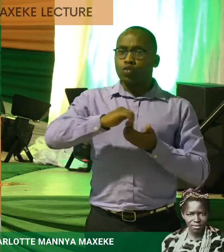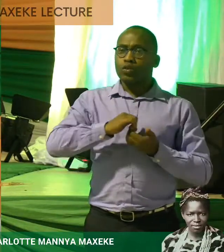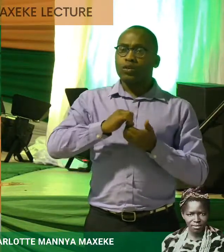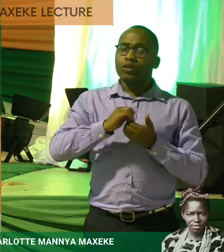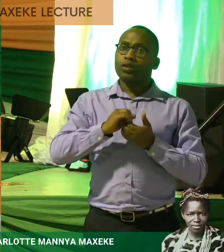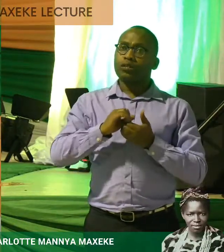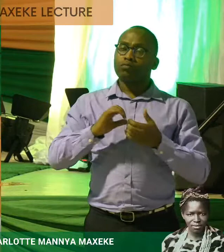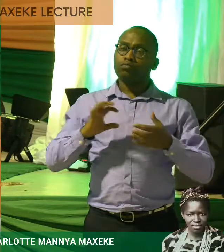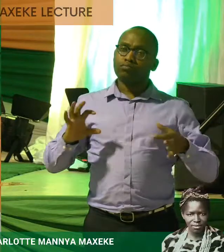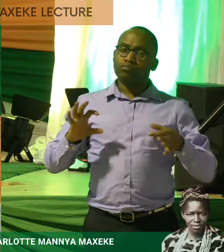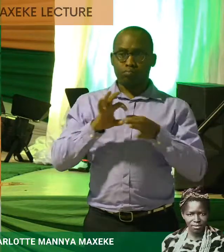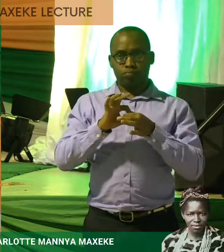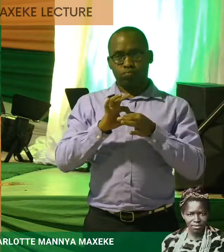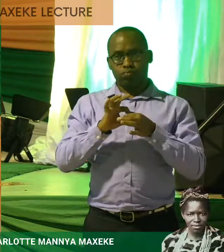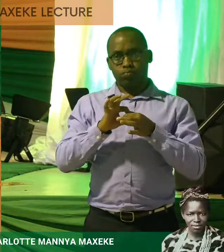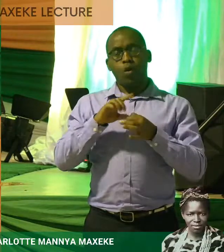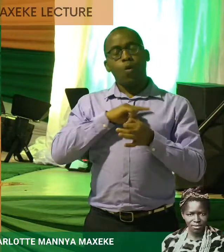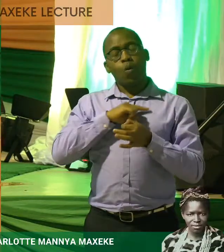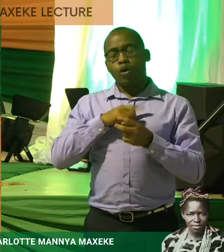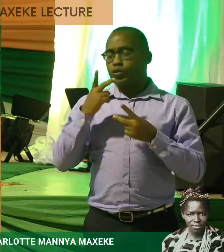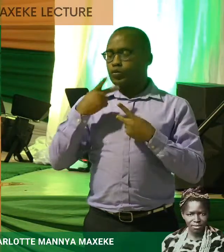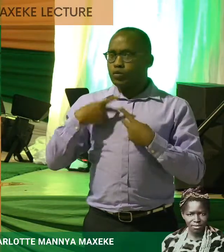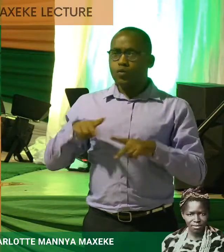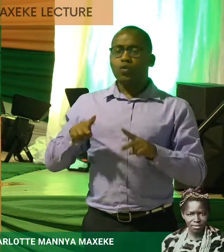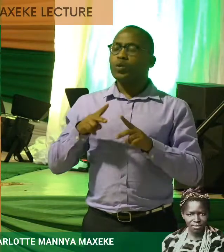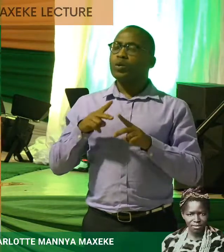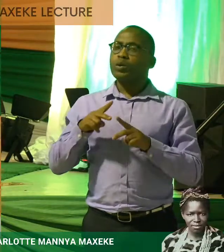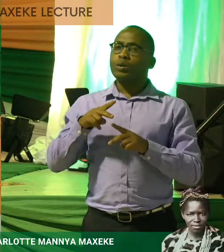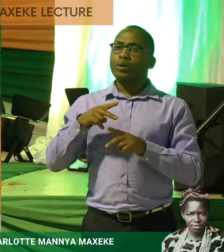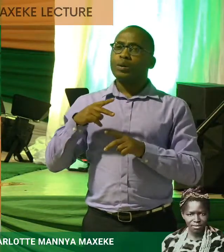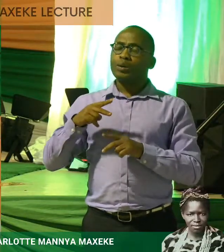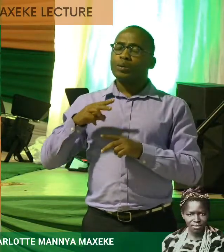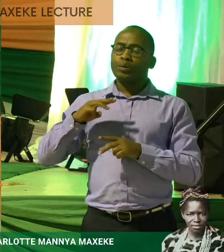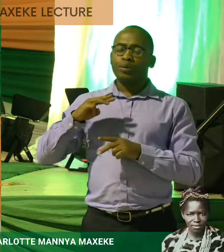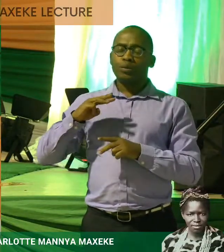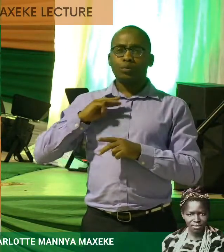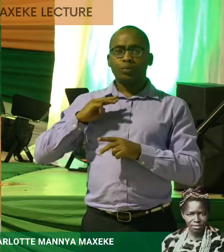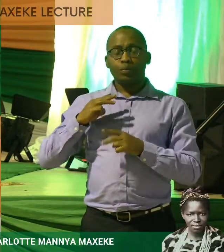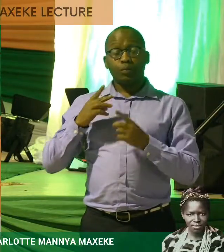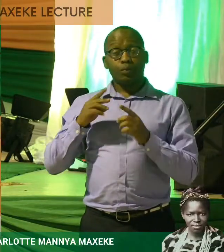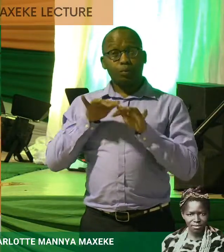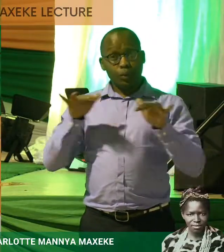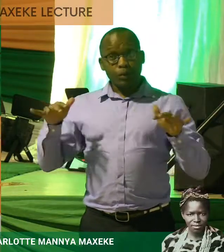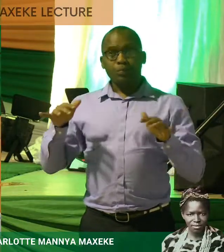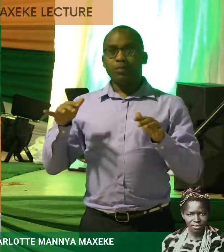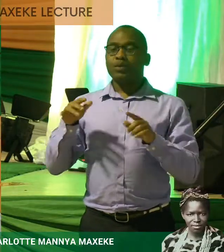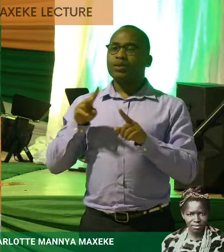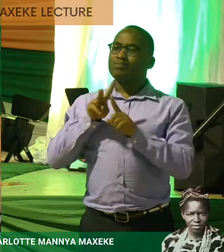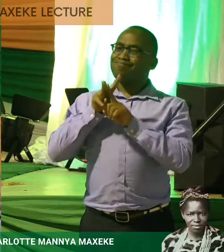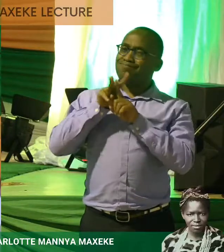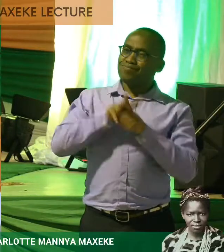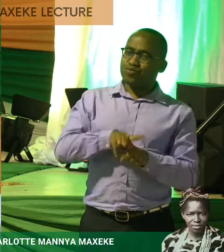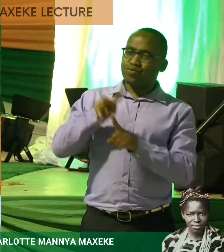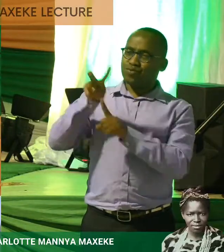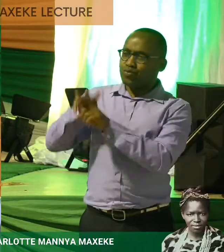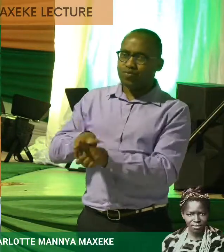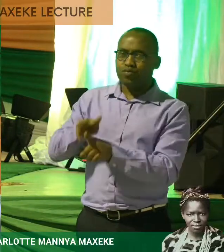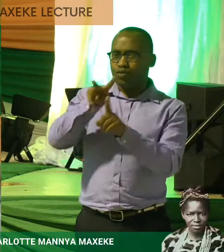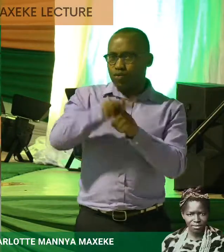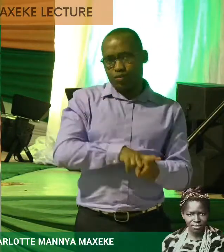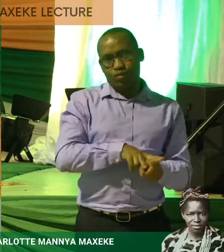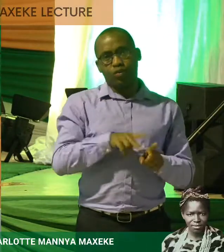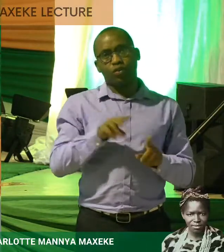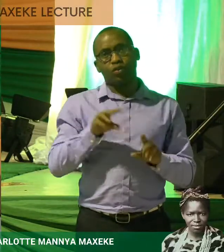kuhle zingabikho izinto ezihlukumeza abantu siyabulela kakhulu bethuna sishota